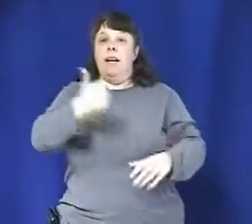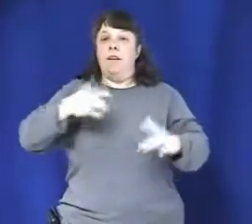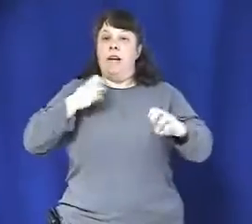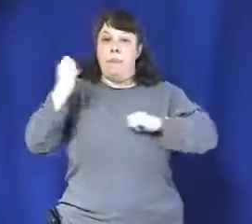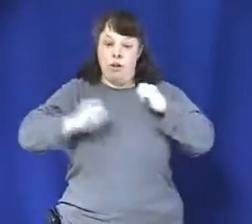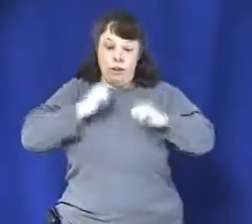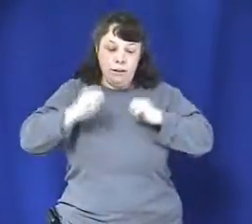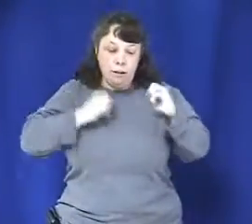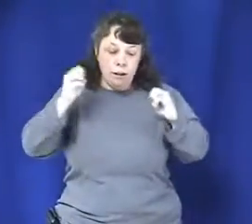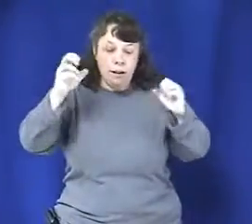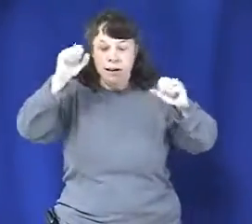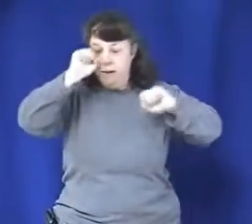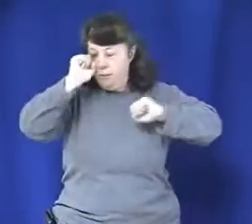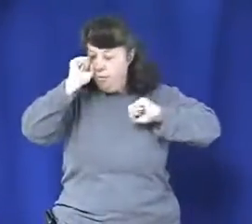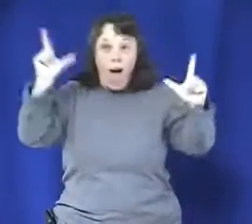Another emotion,